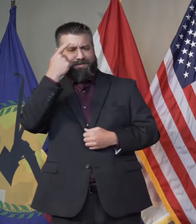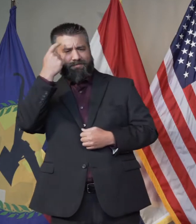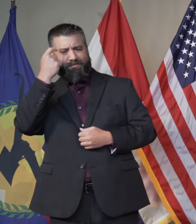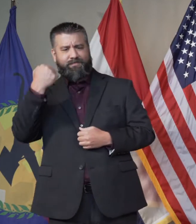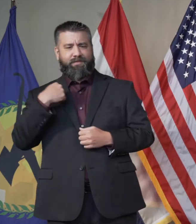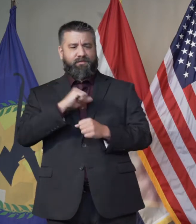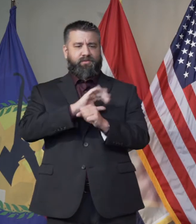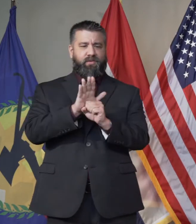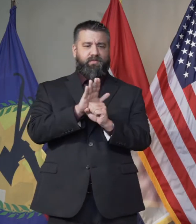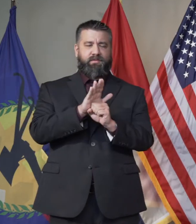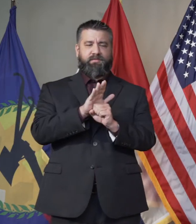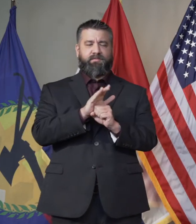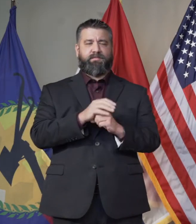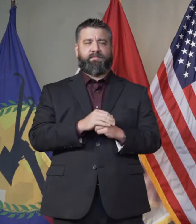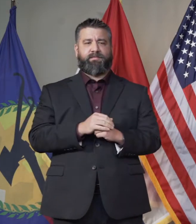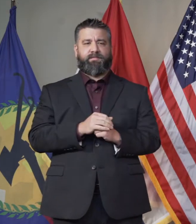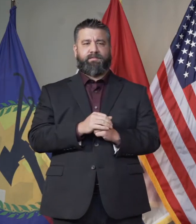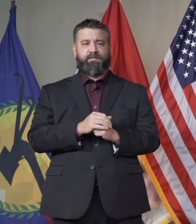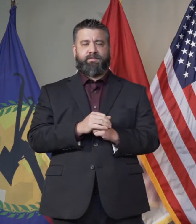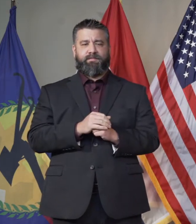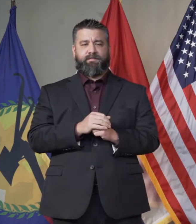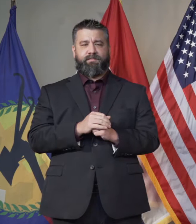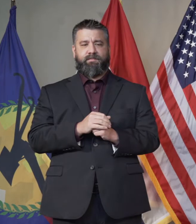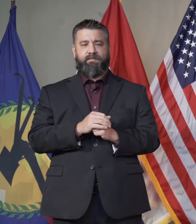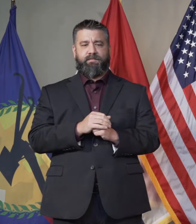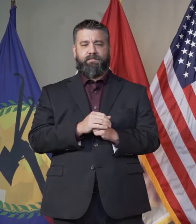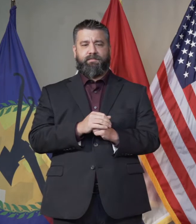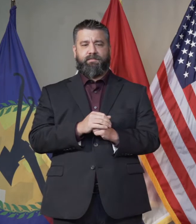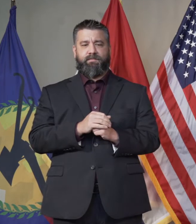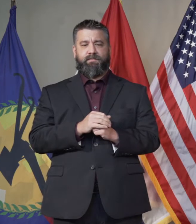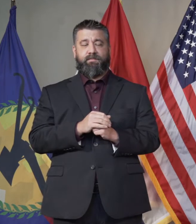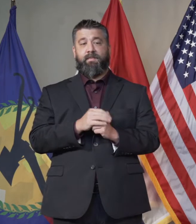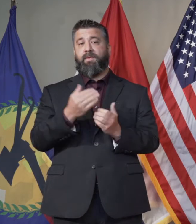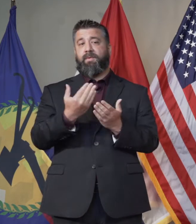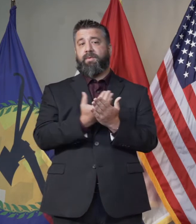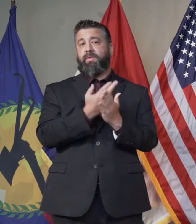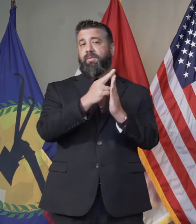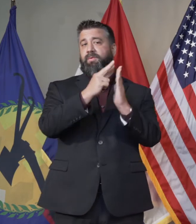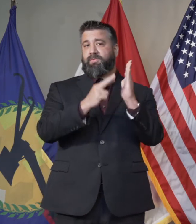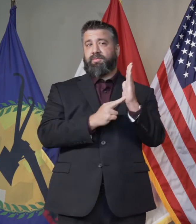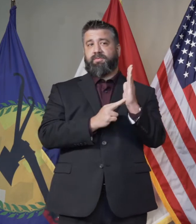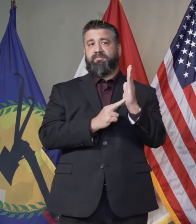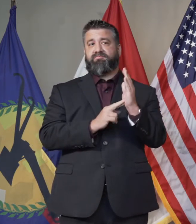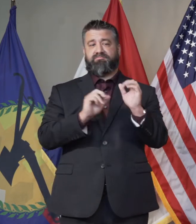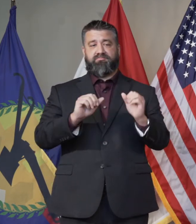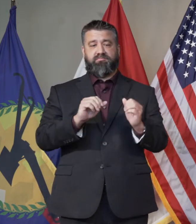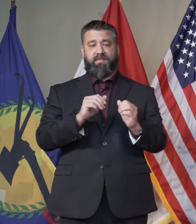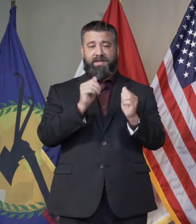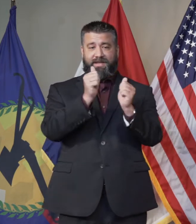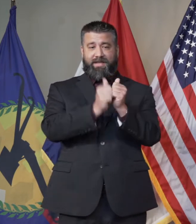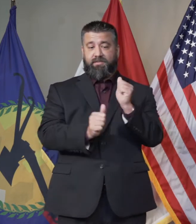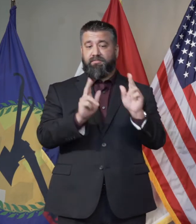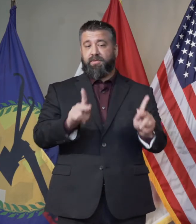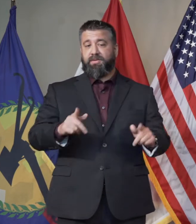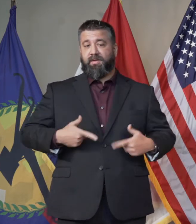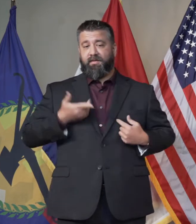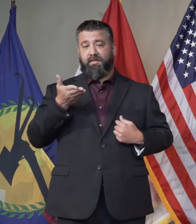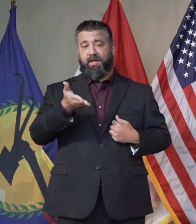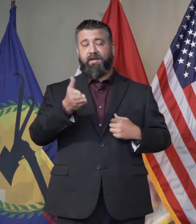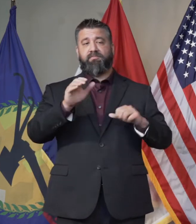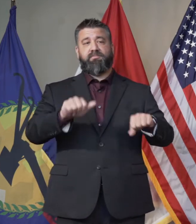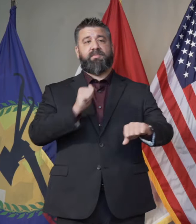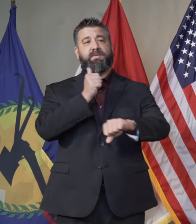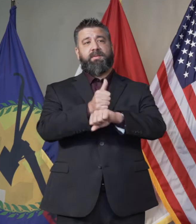isolation. Under these guidelines, 5 visitors may be designated for each resident, and up to